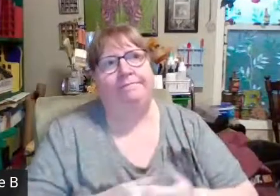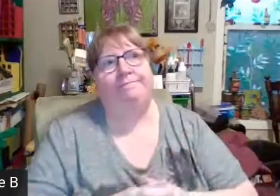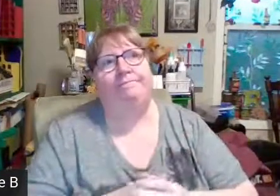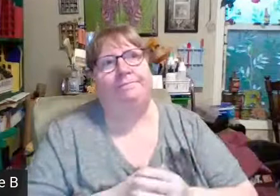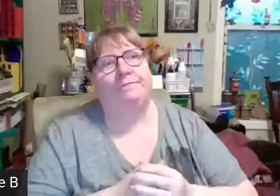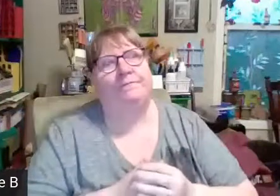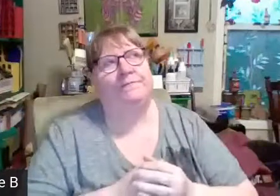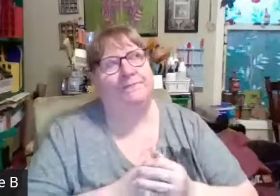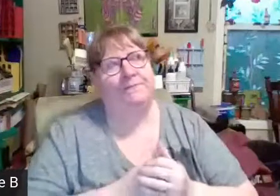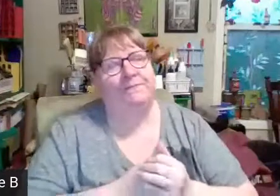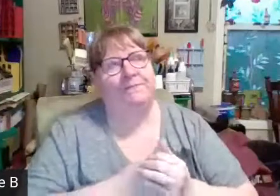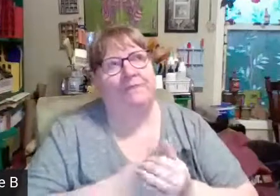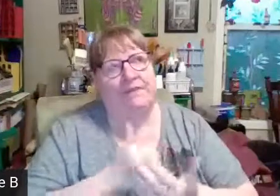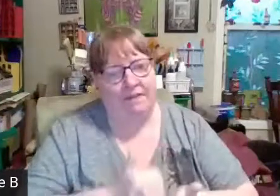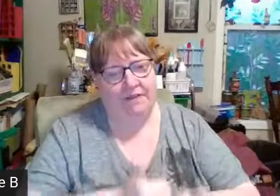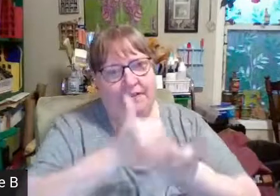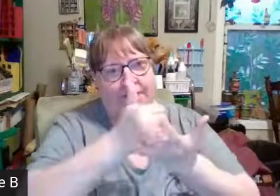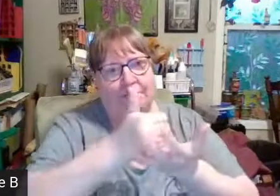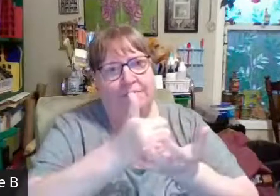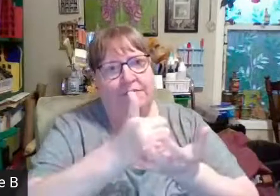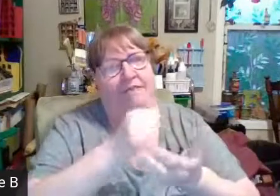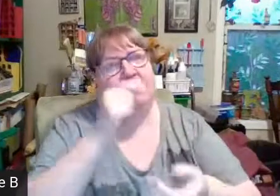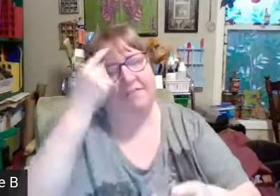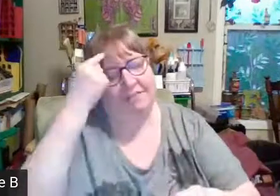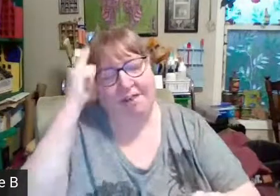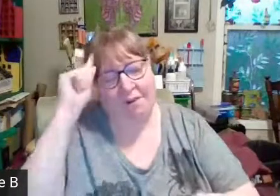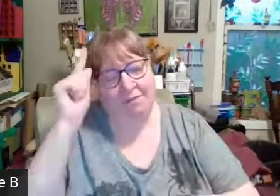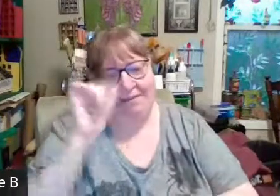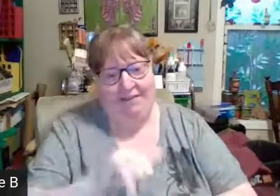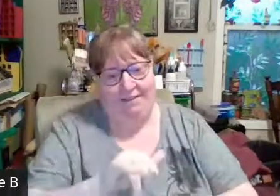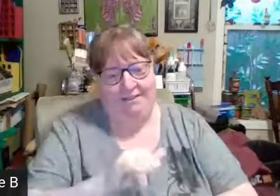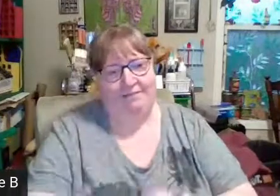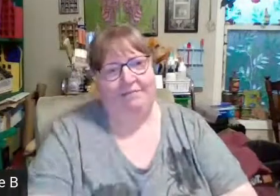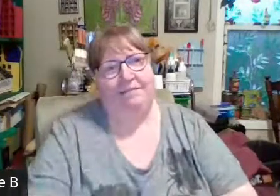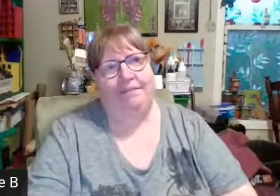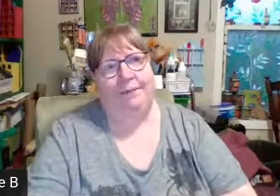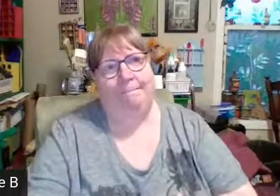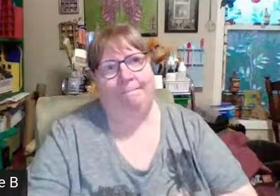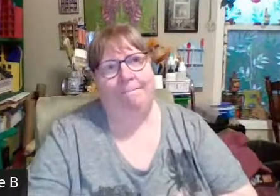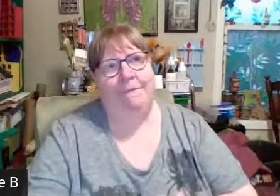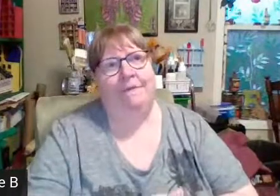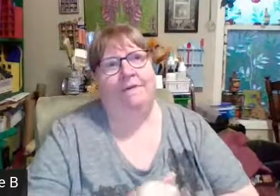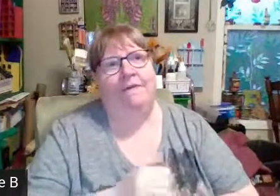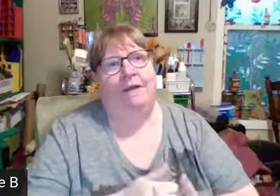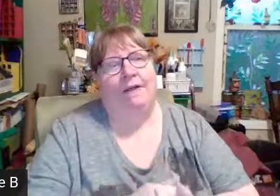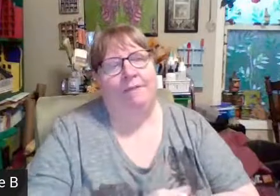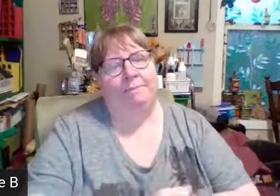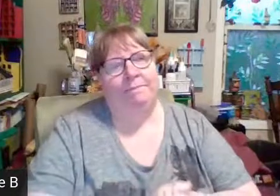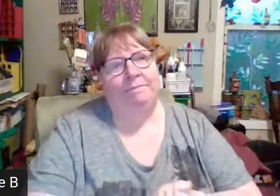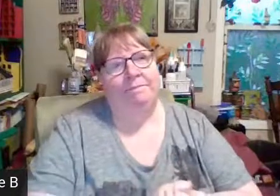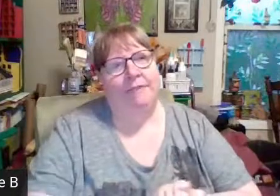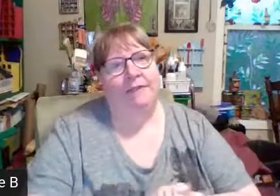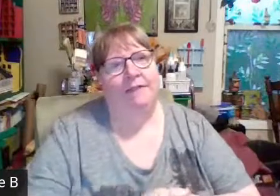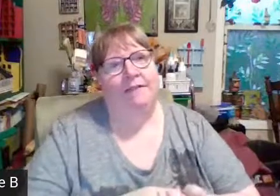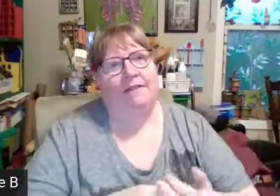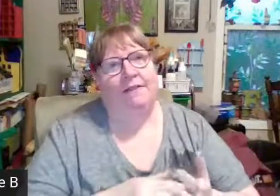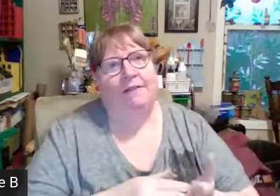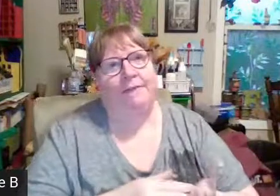immensely, because a lot of times we don't have exactly what's on your list, but we have things in the style, and that is what